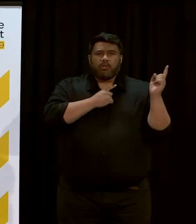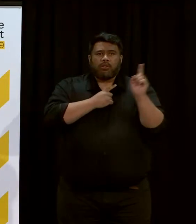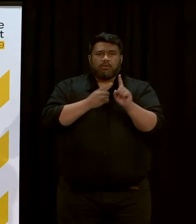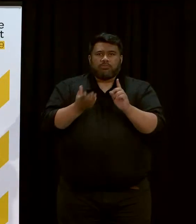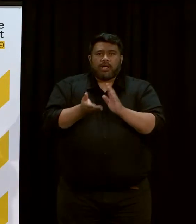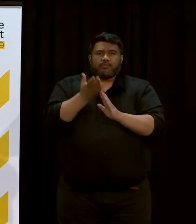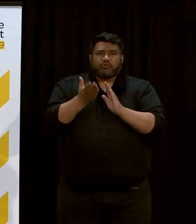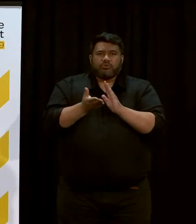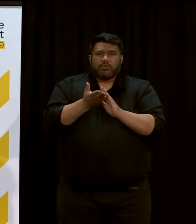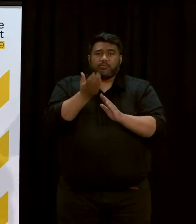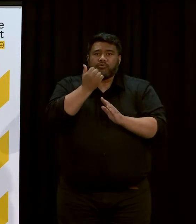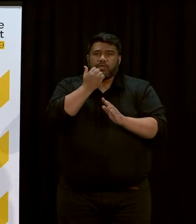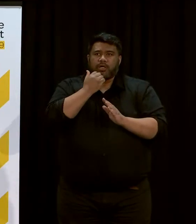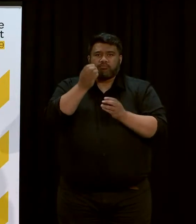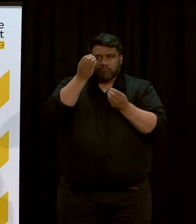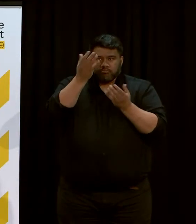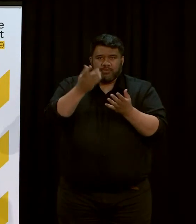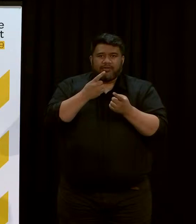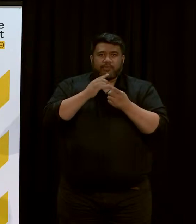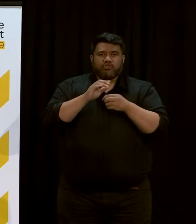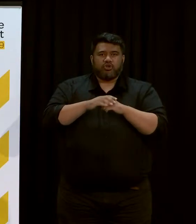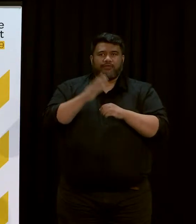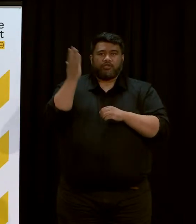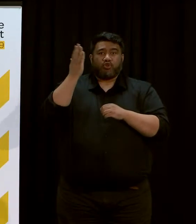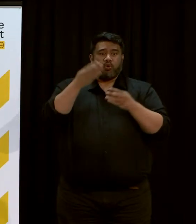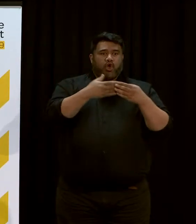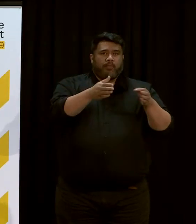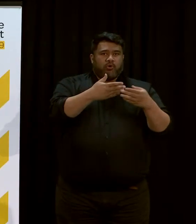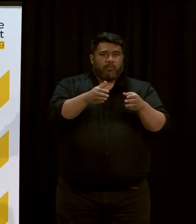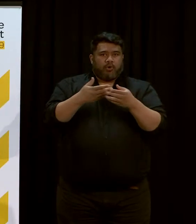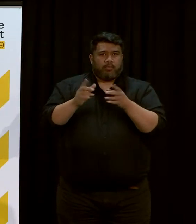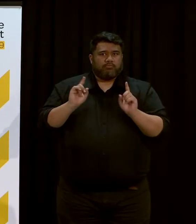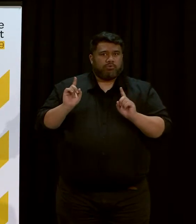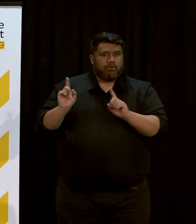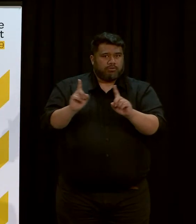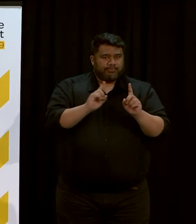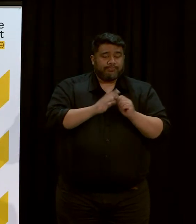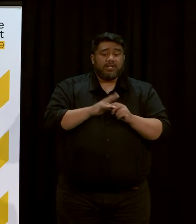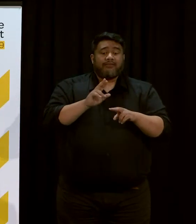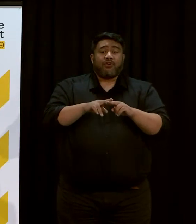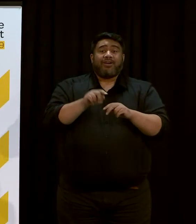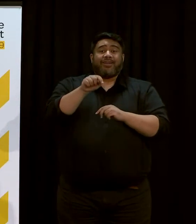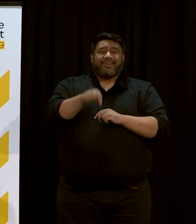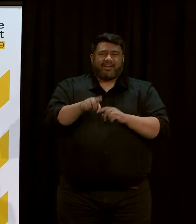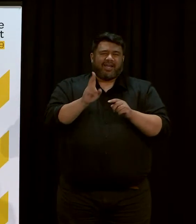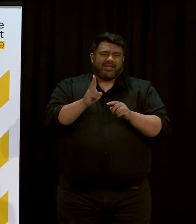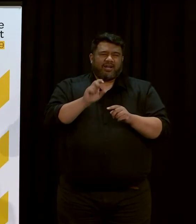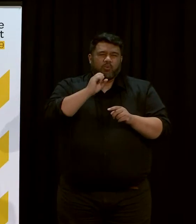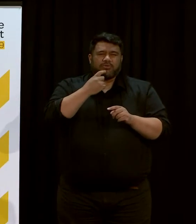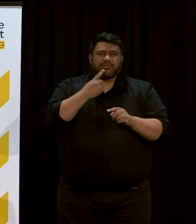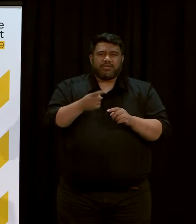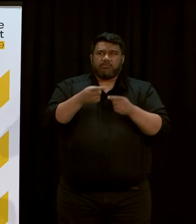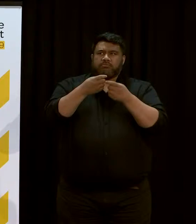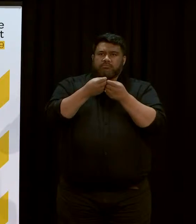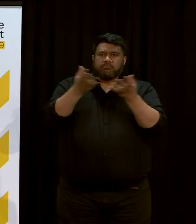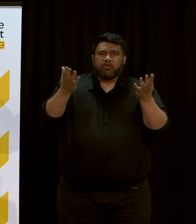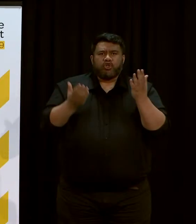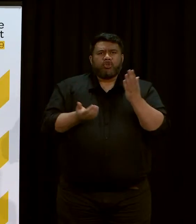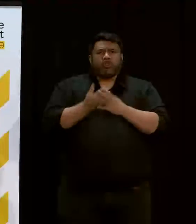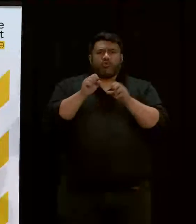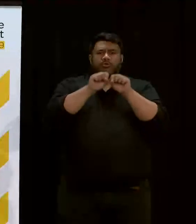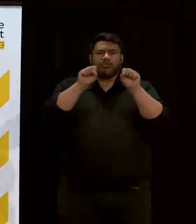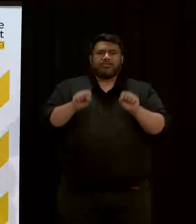on schools reopening. And on Friday, as I said, will release the details of the new COVID protection